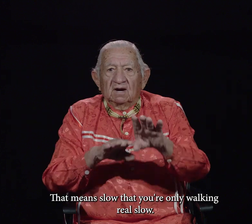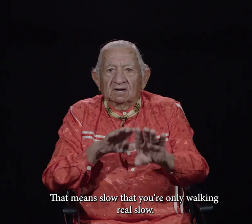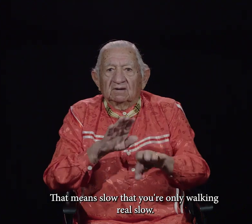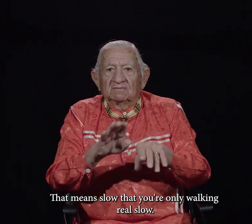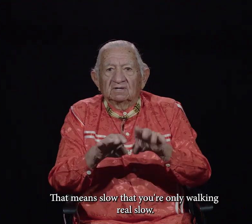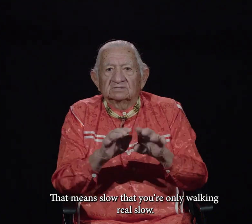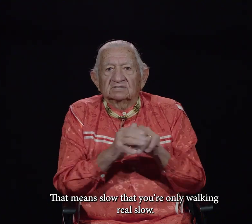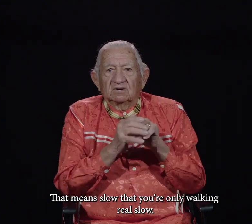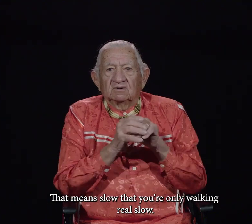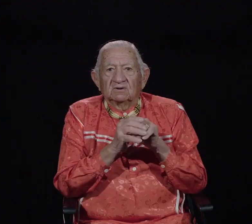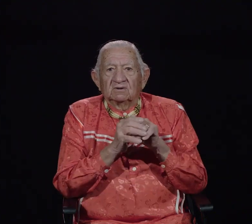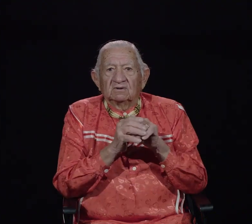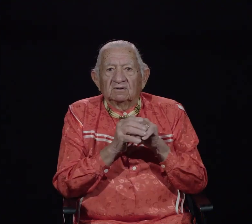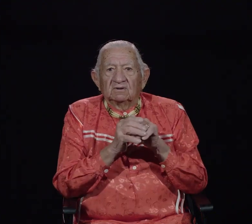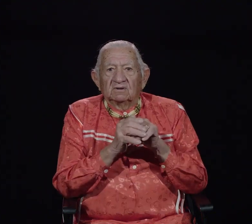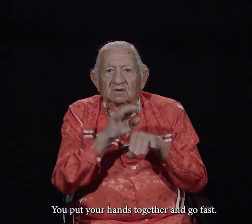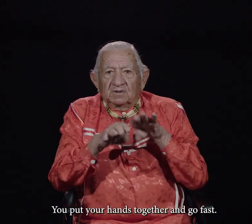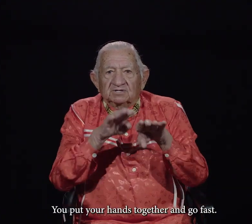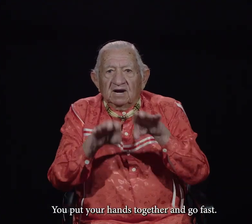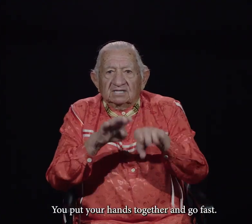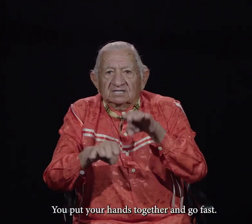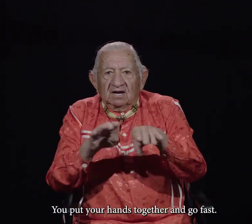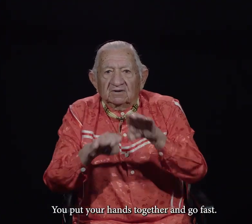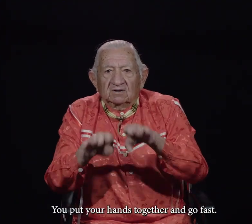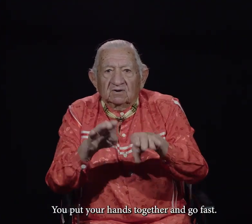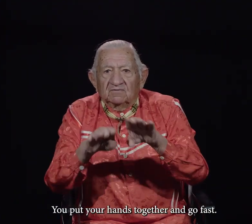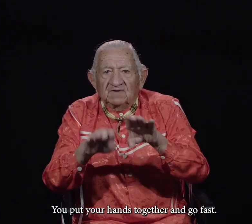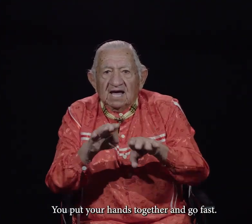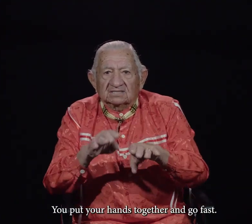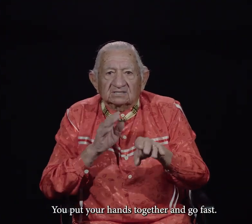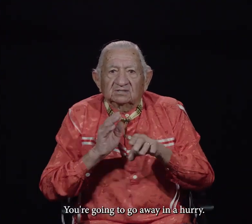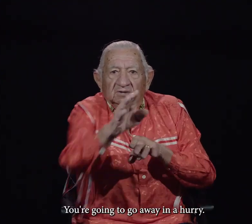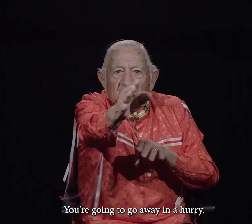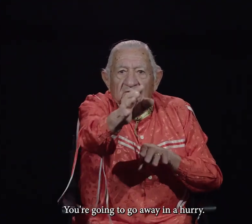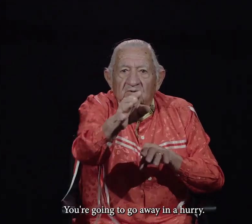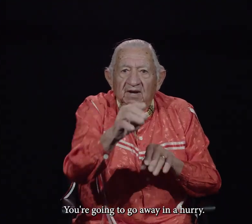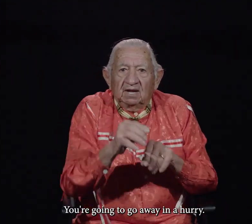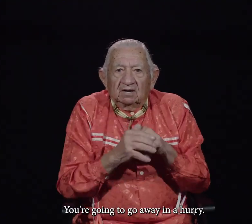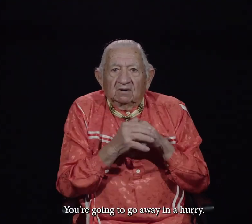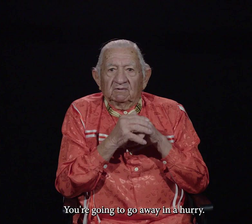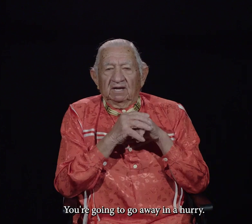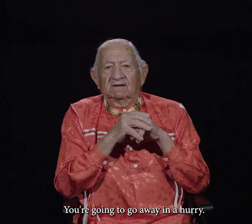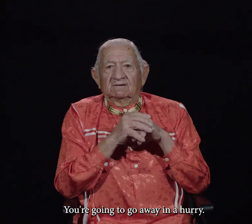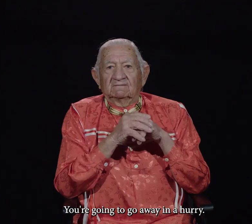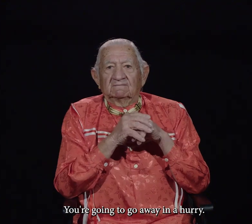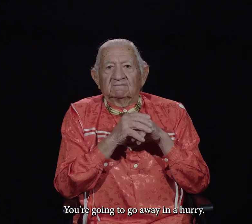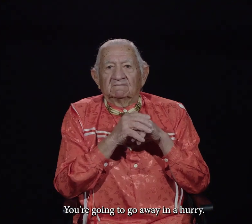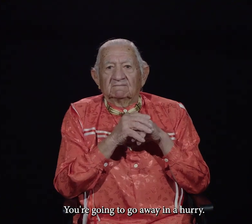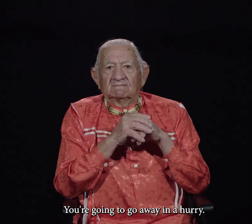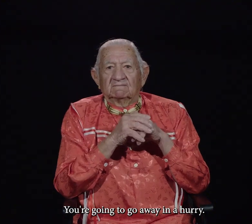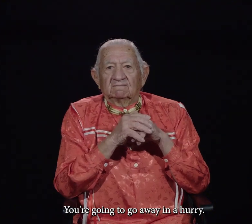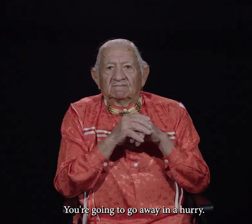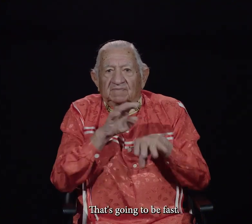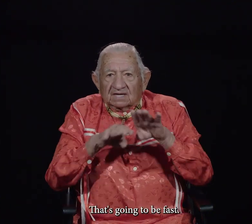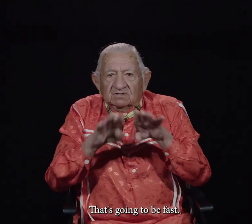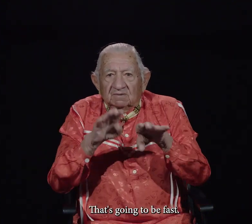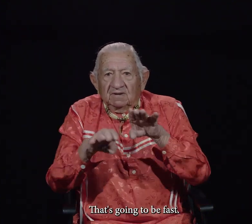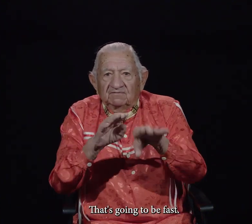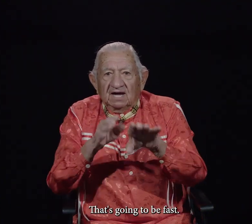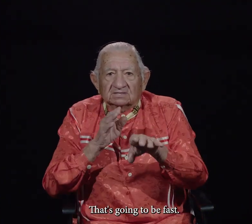walking real slow. You put your hands together and go fast, you're going to go away in a hurry. That's going to be fast.